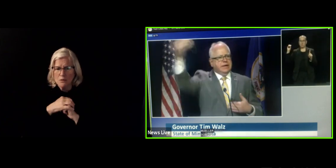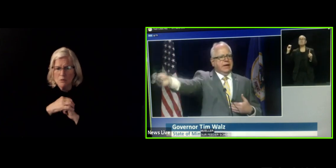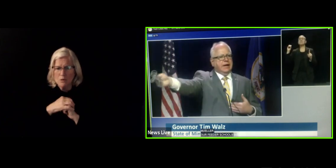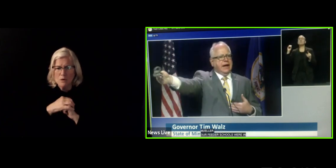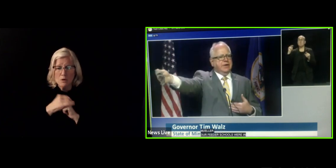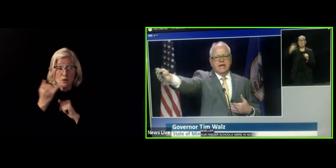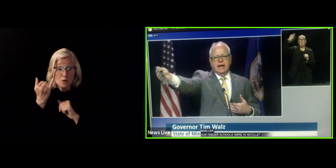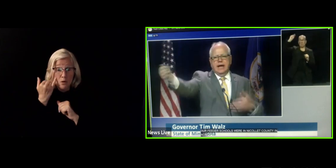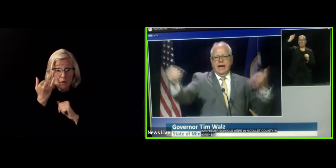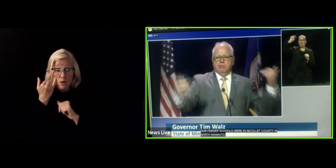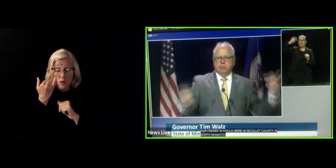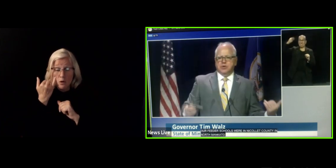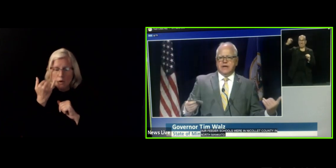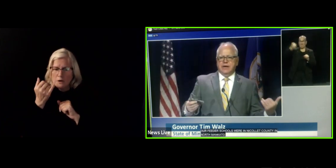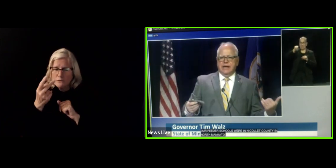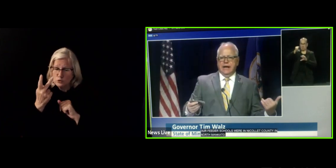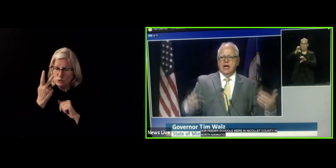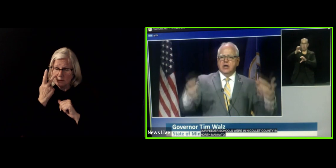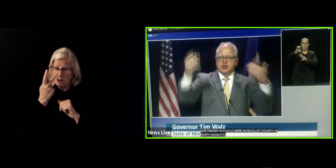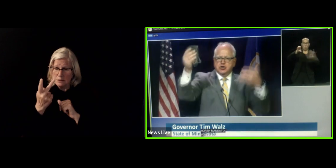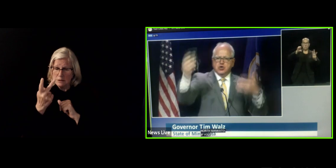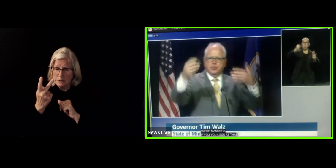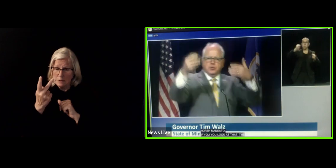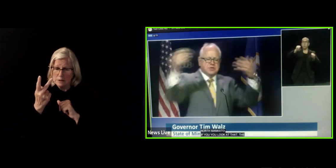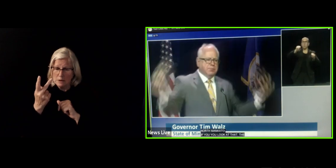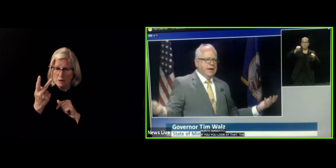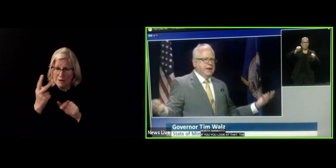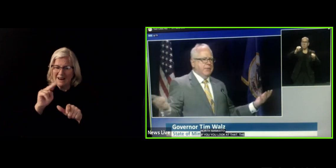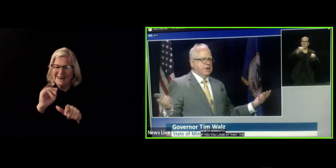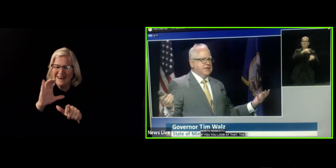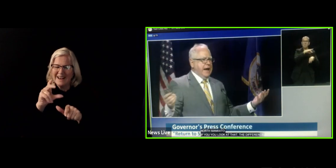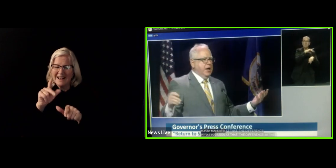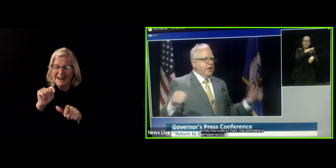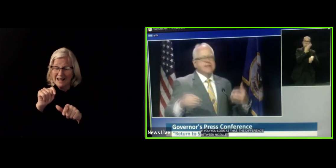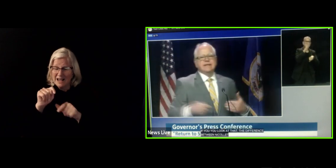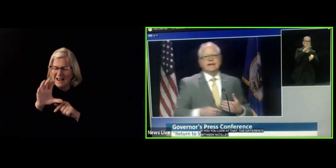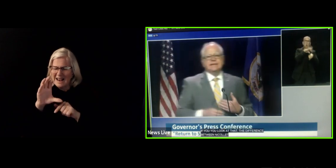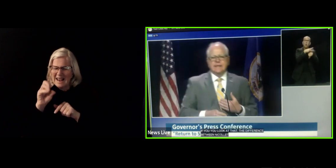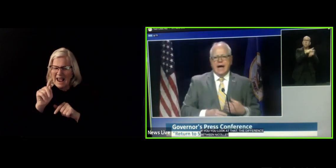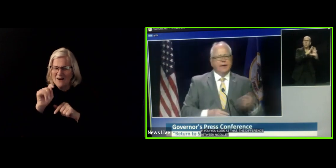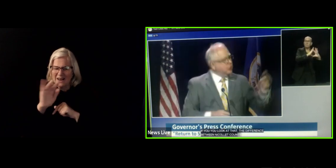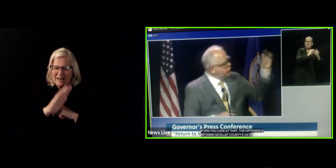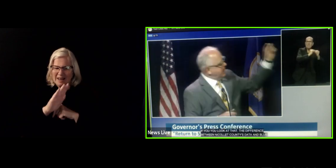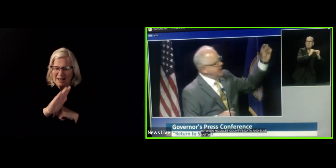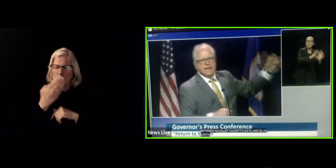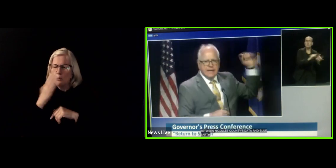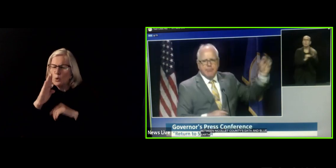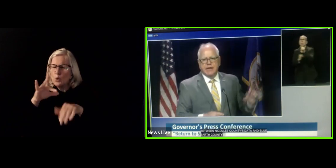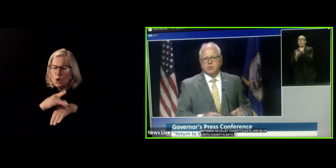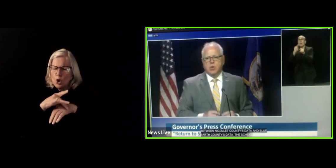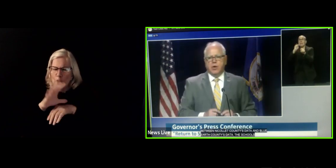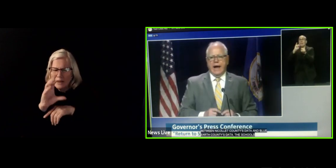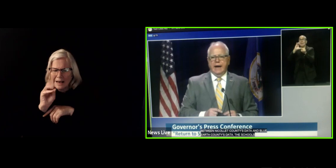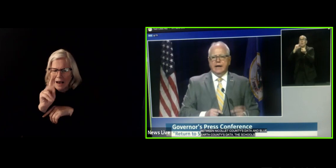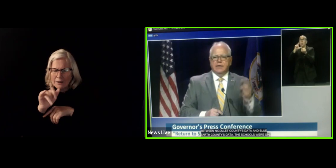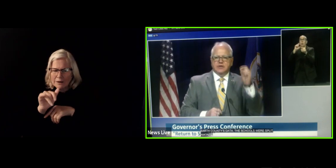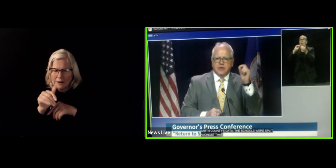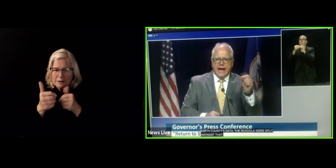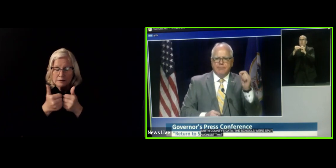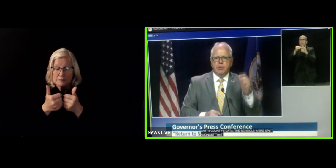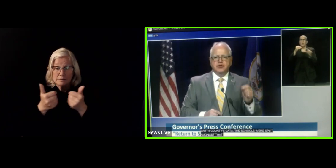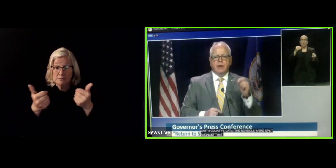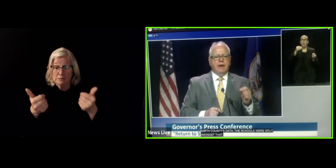between Nicollet County's data and Blue Earth County data, the schools were split amongst that. This is not to look at it and say, yep, that's where we're at. These